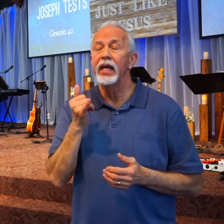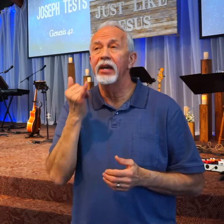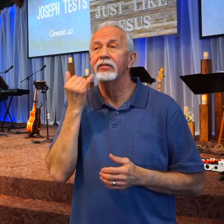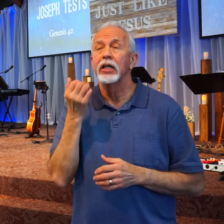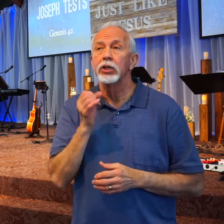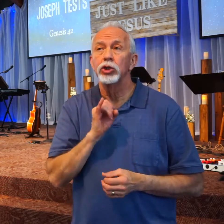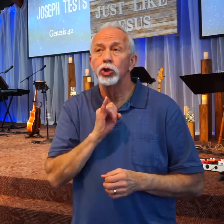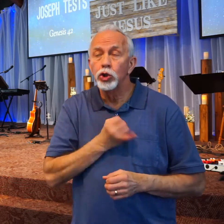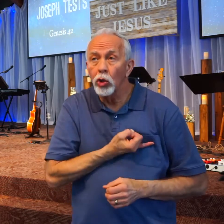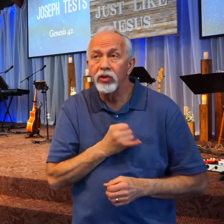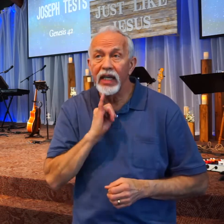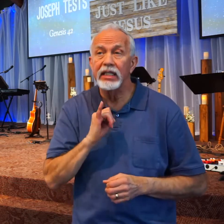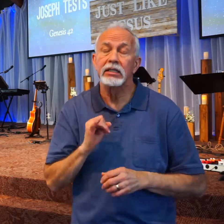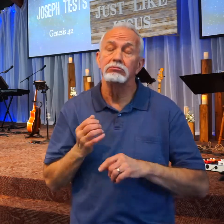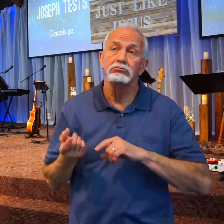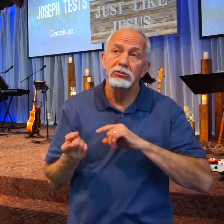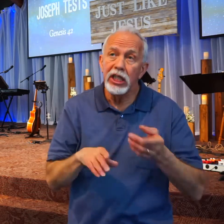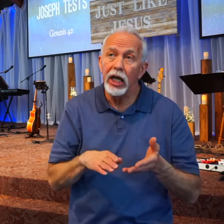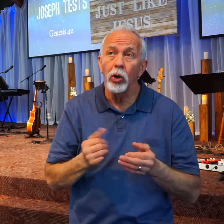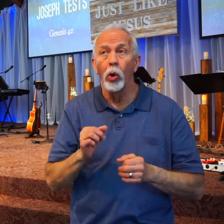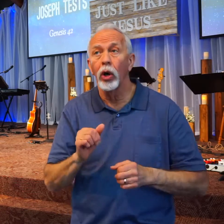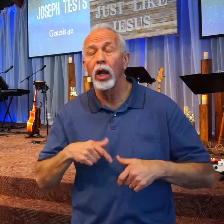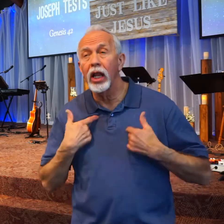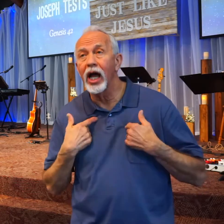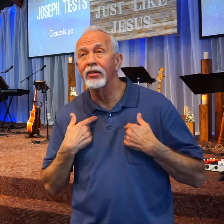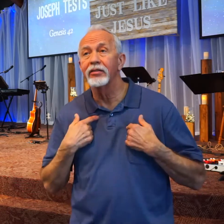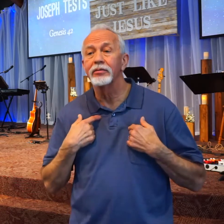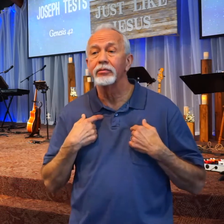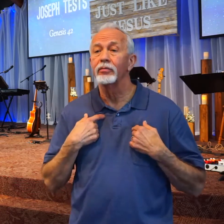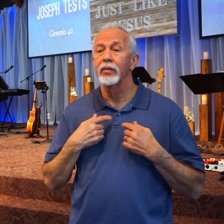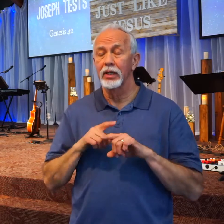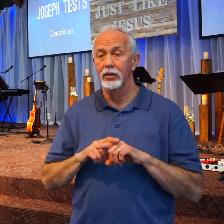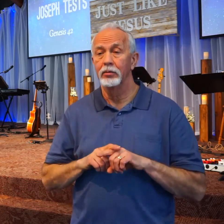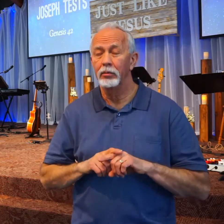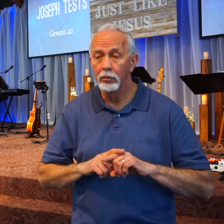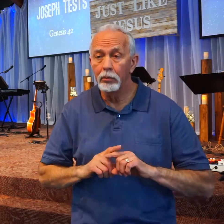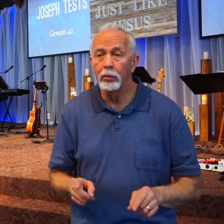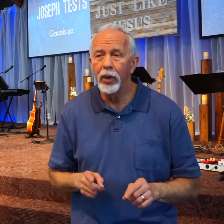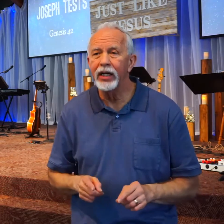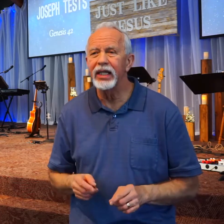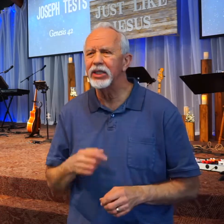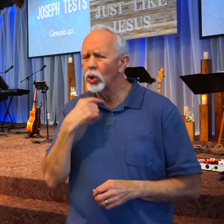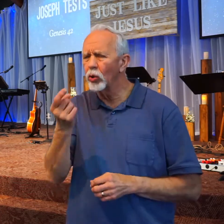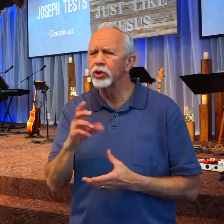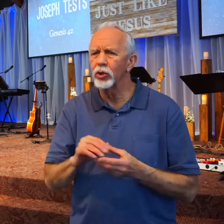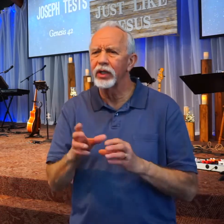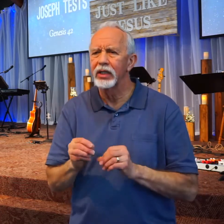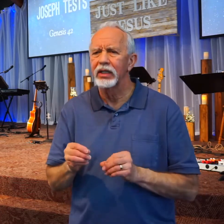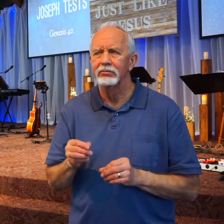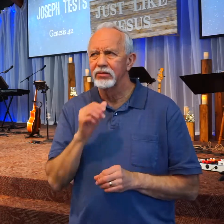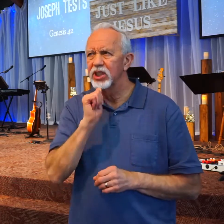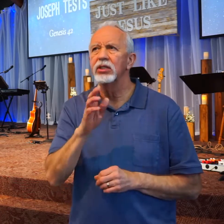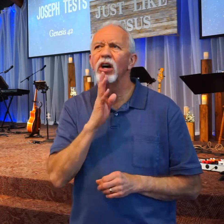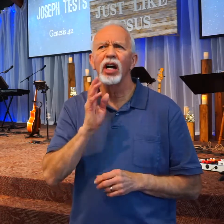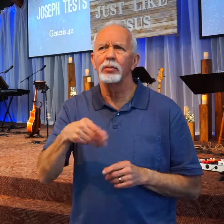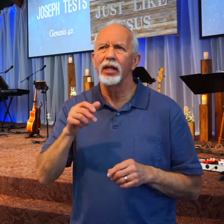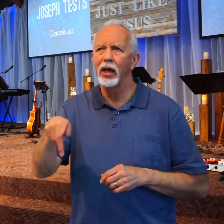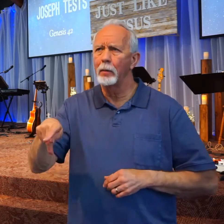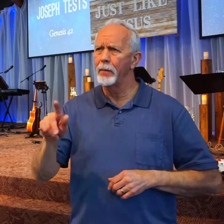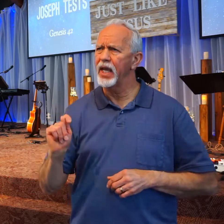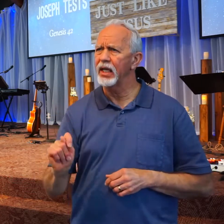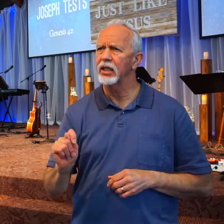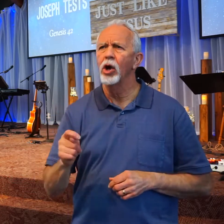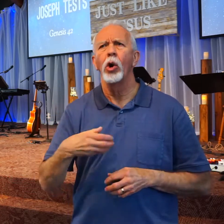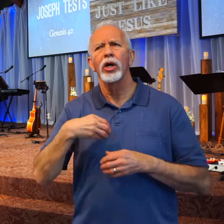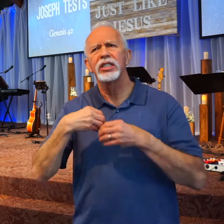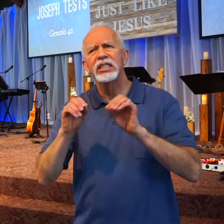or alive, but they certainly have left out a lot of details. There's no mention of a pit. There's no mention of selling